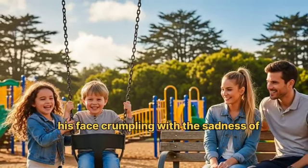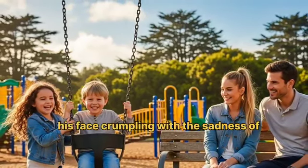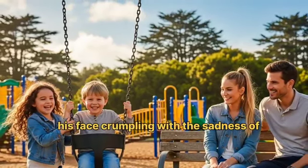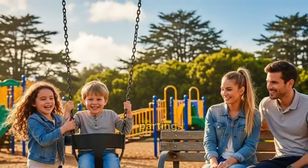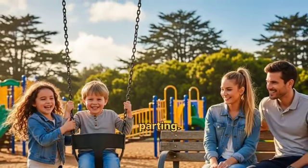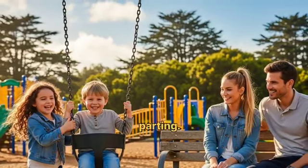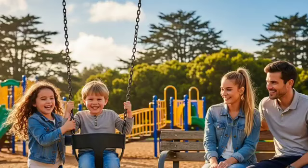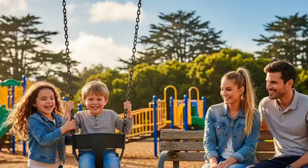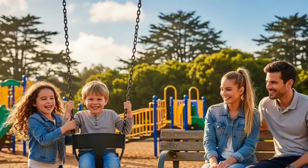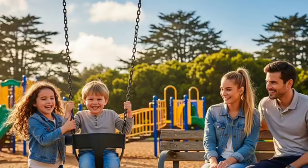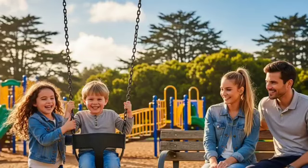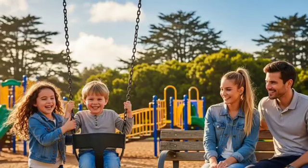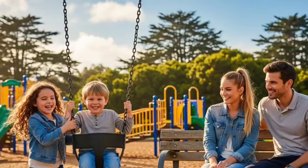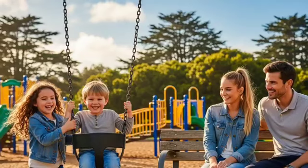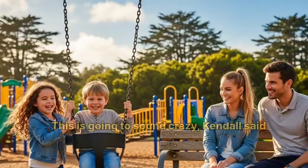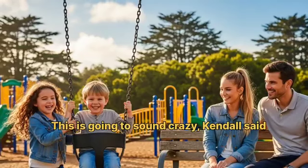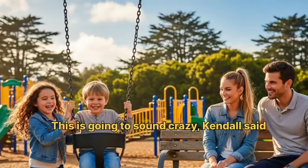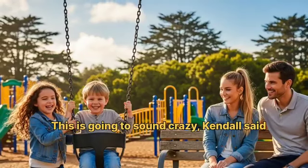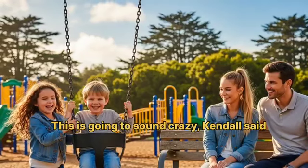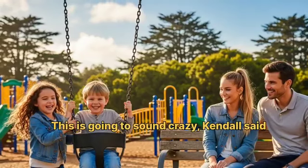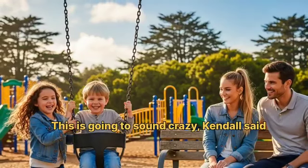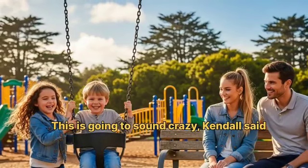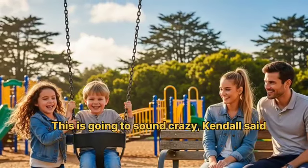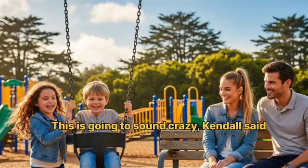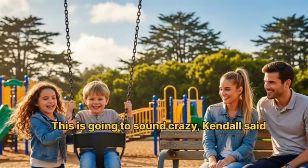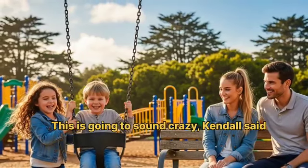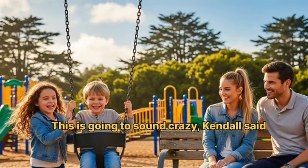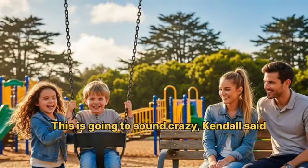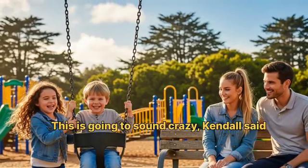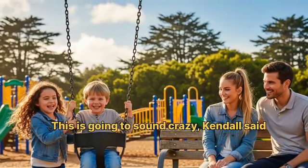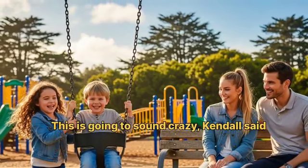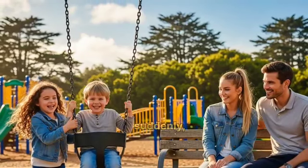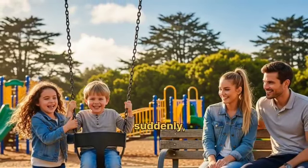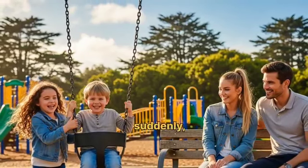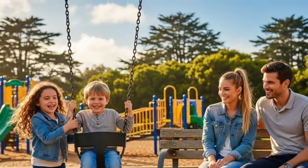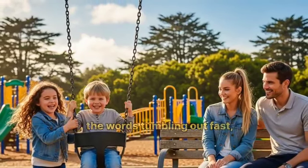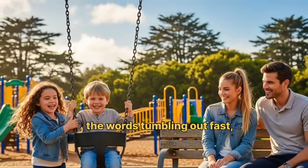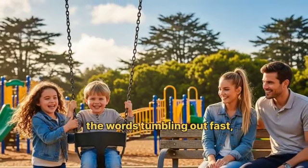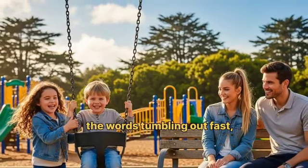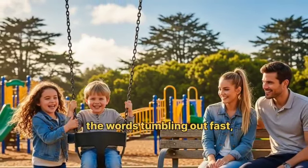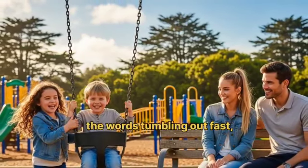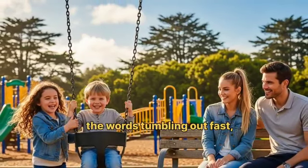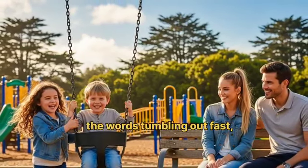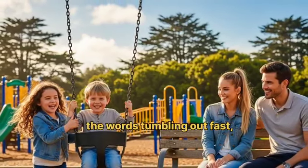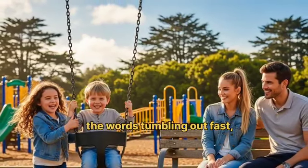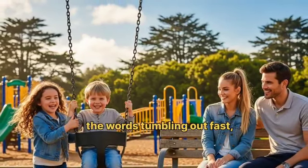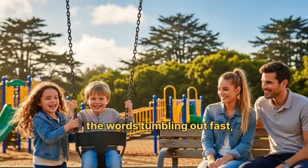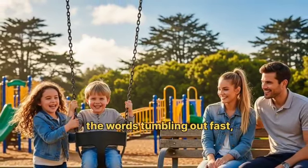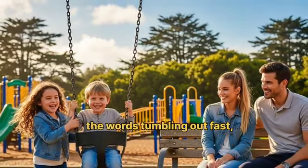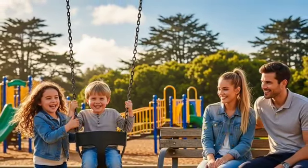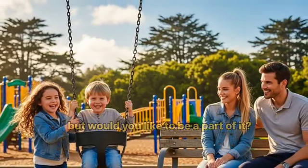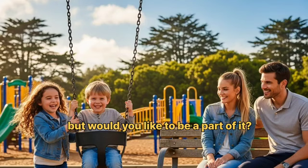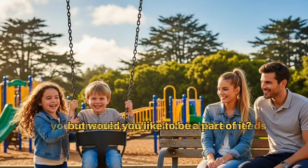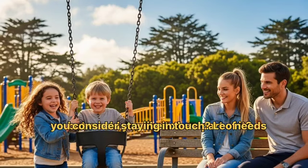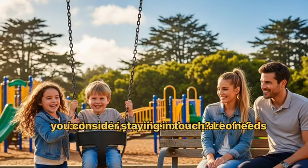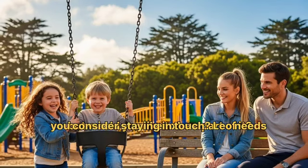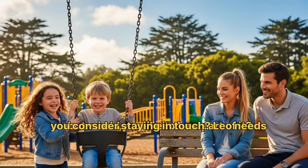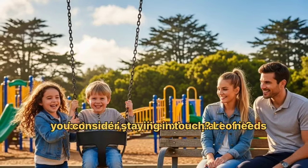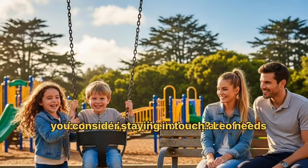of parting. This is going to sound crazy, Kendall said suddenly, the words tumbling out fast. But would you consider staying